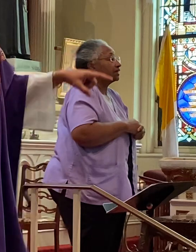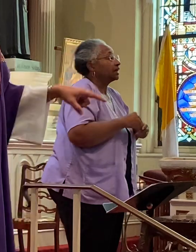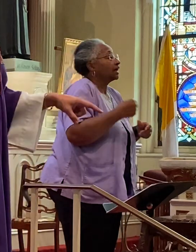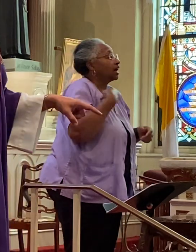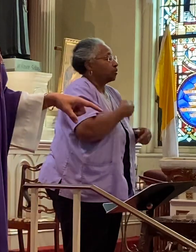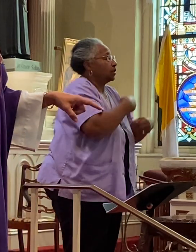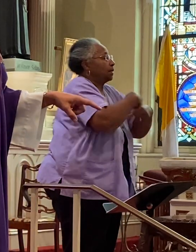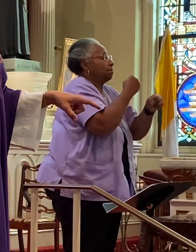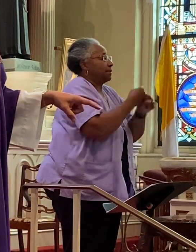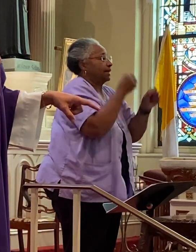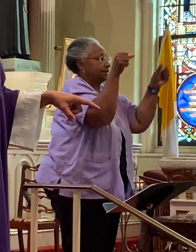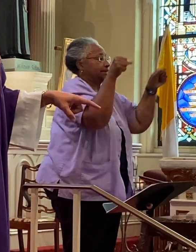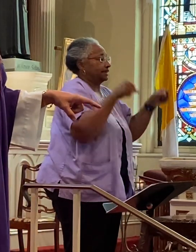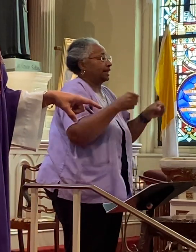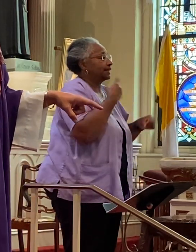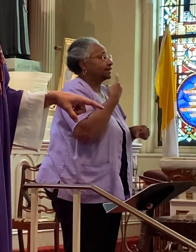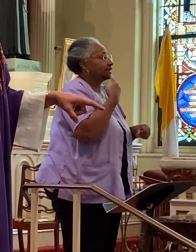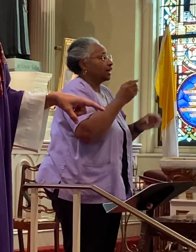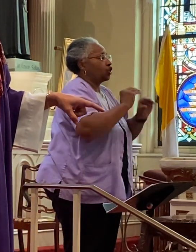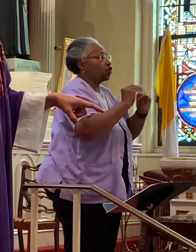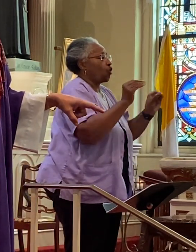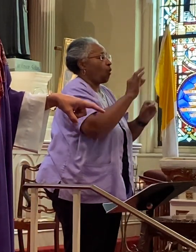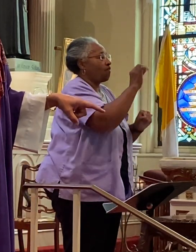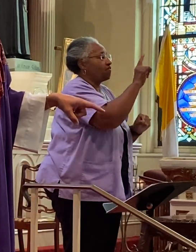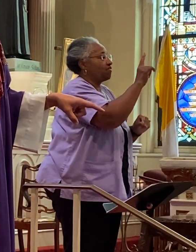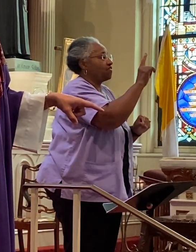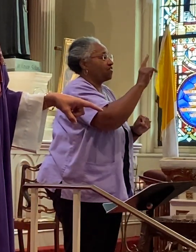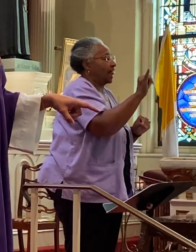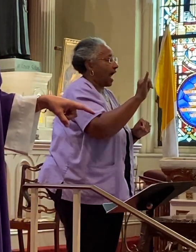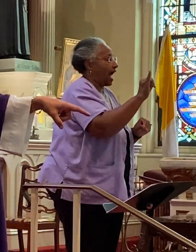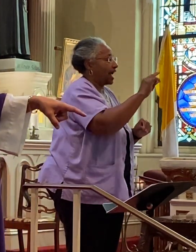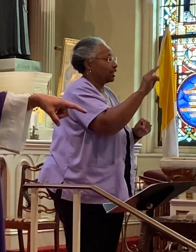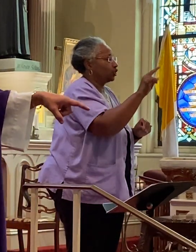sign that said, no fly zone.